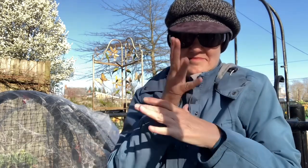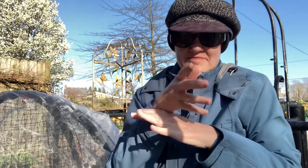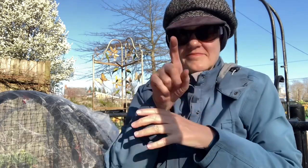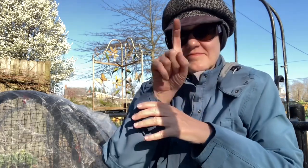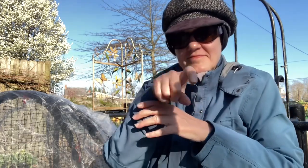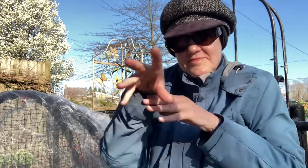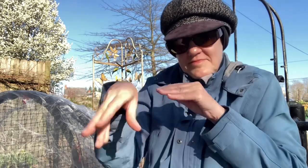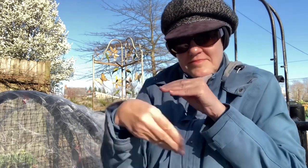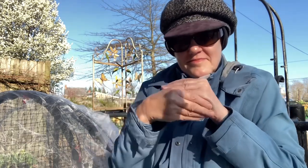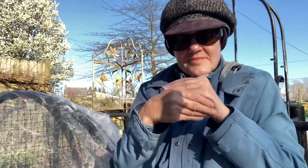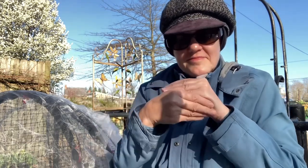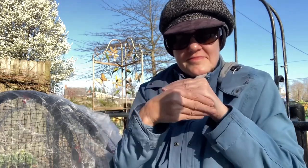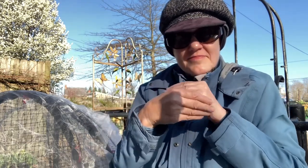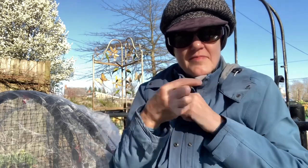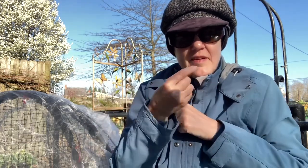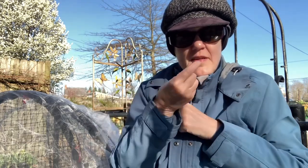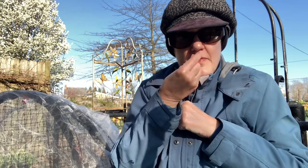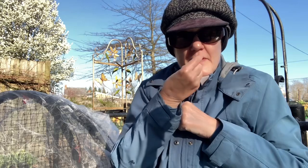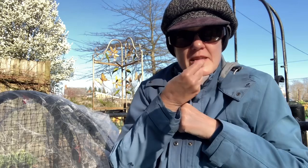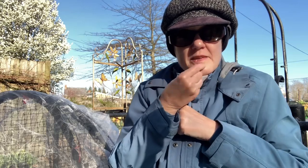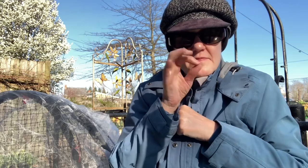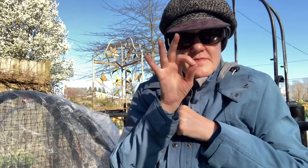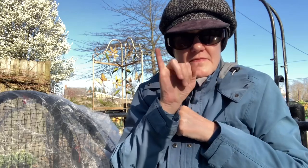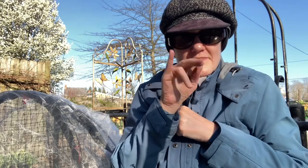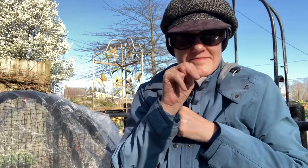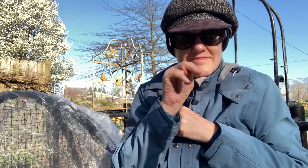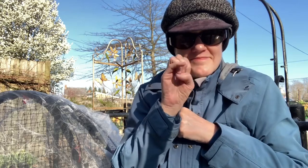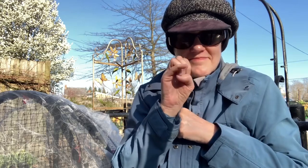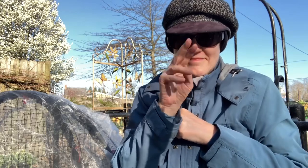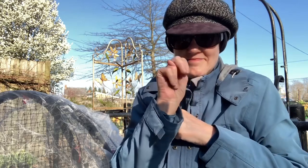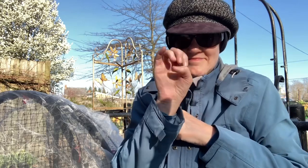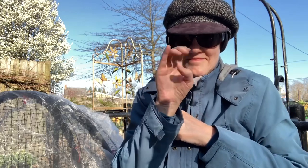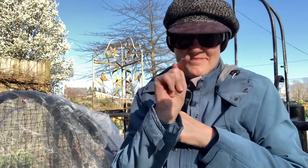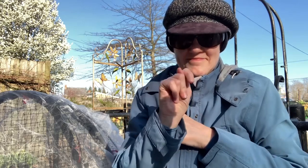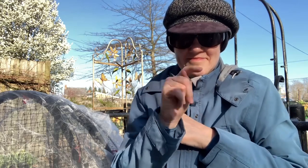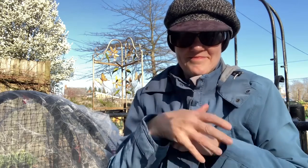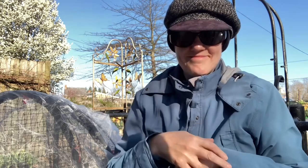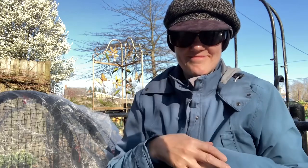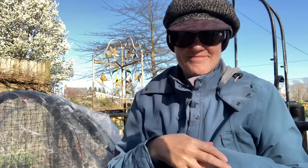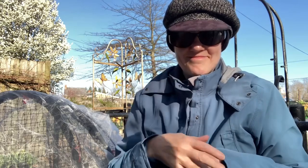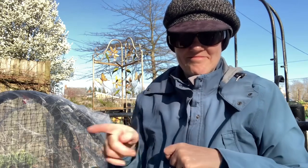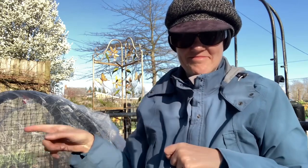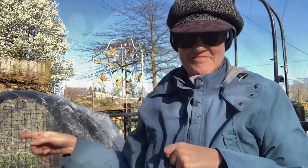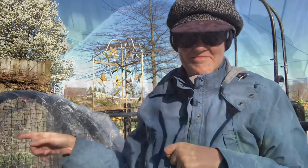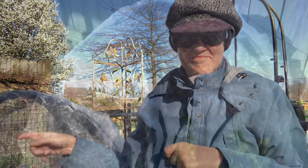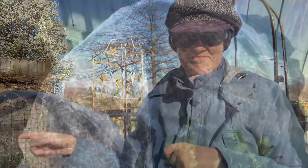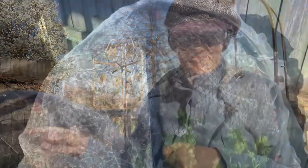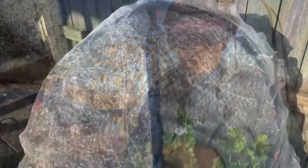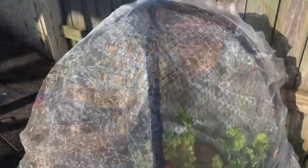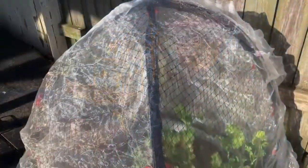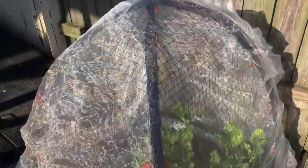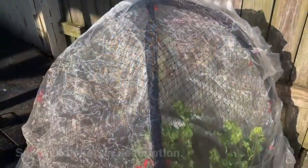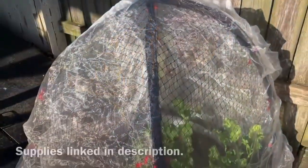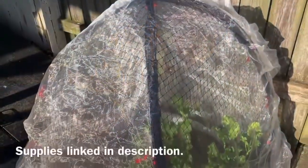broccoli. So I need to add a fine mesh net.